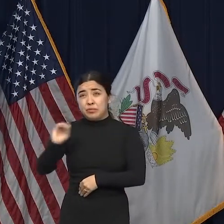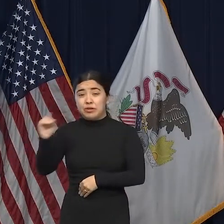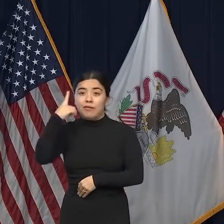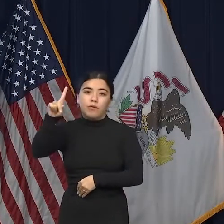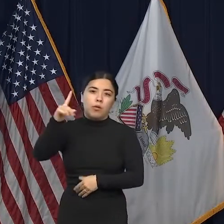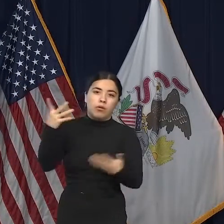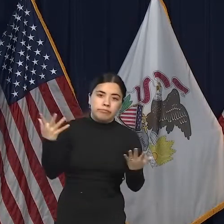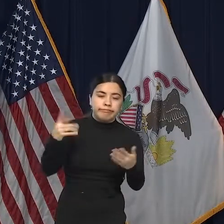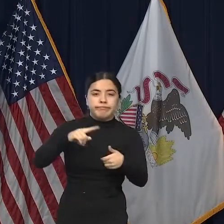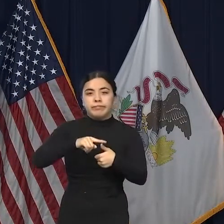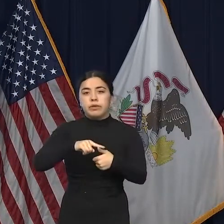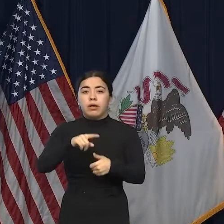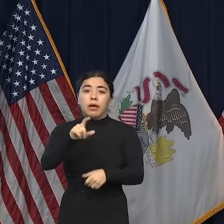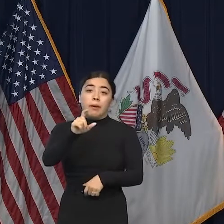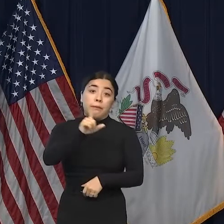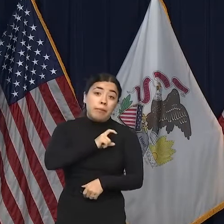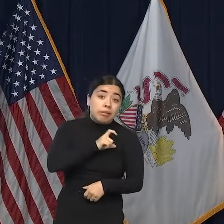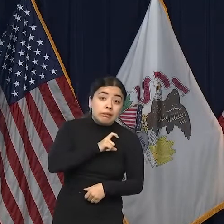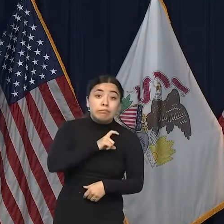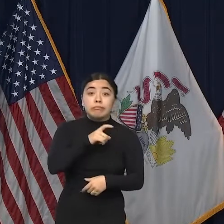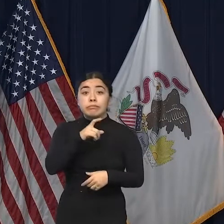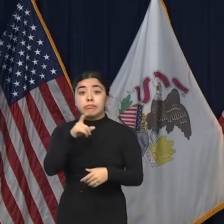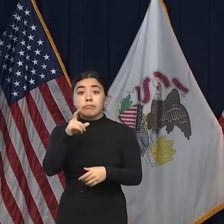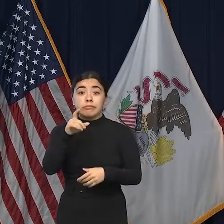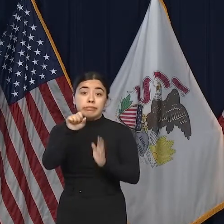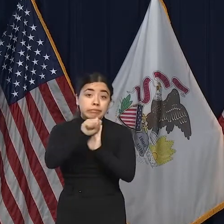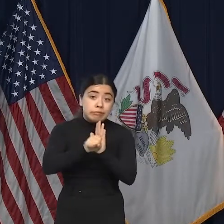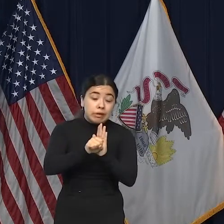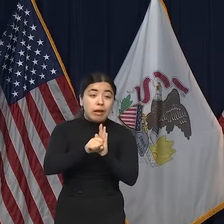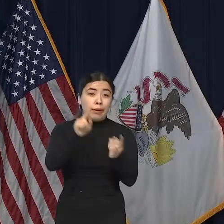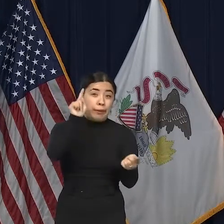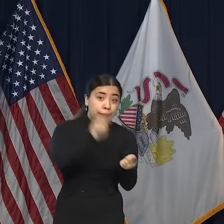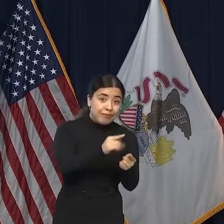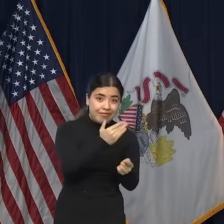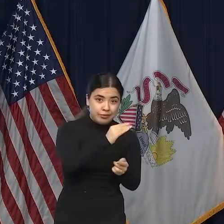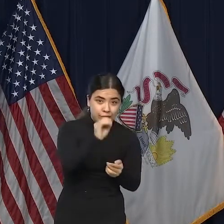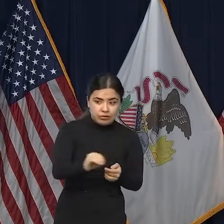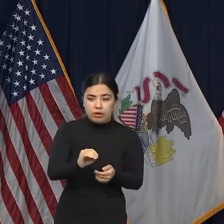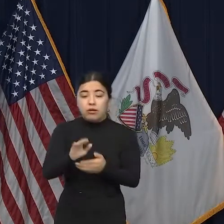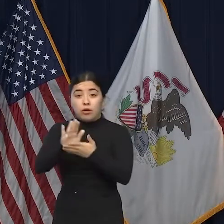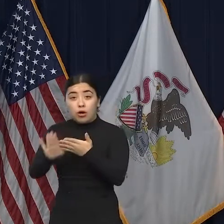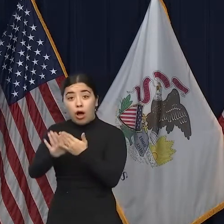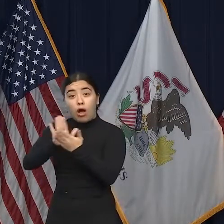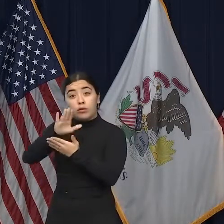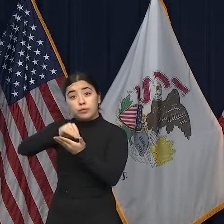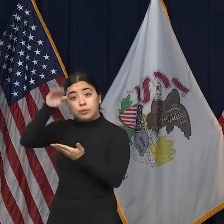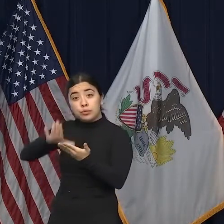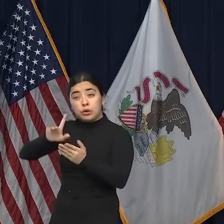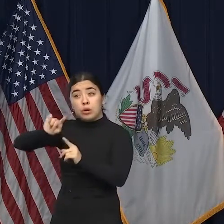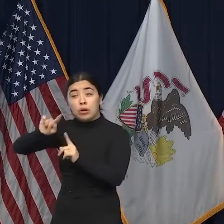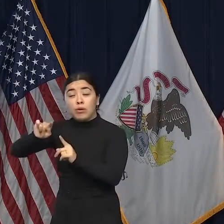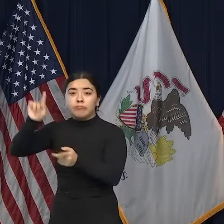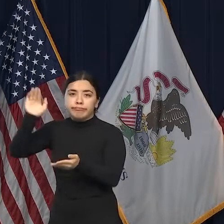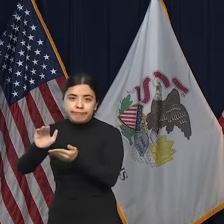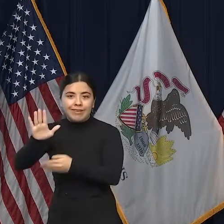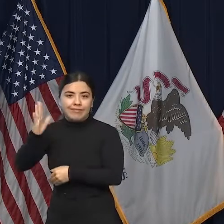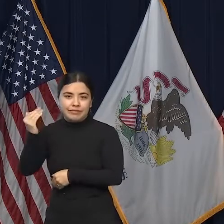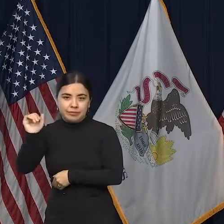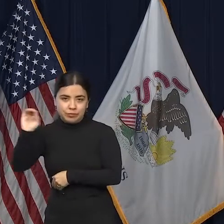troopers. That's 15% fewer students going to college, 15% fewer working